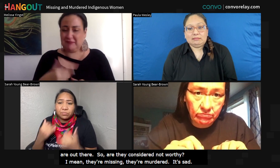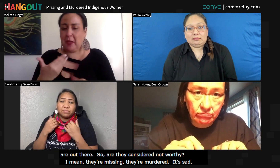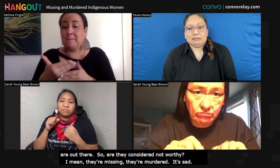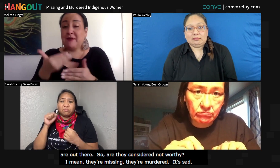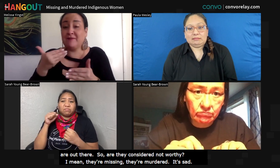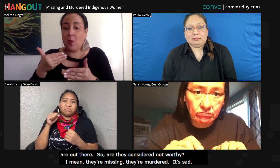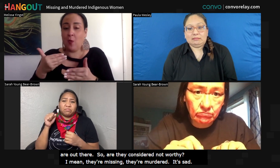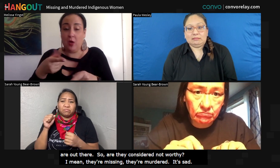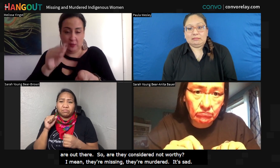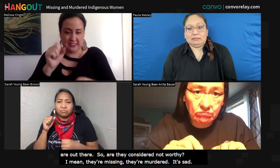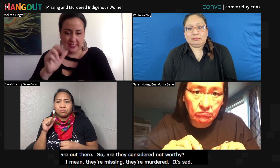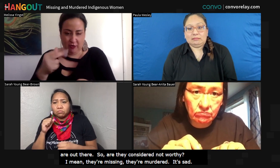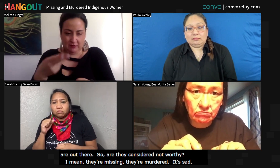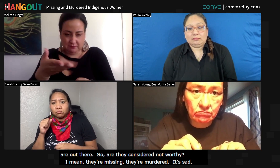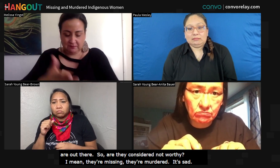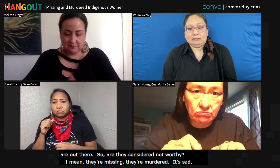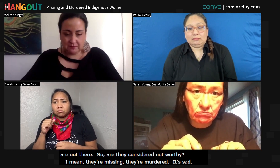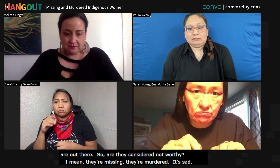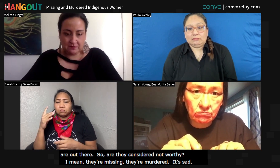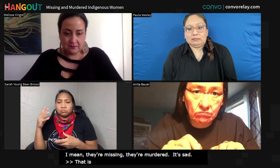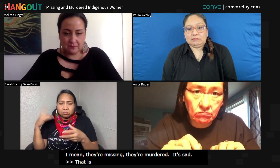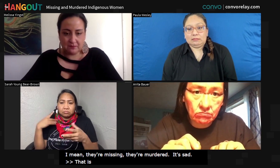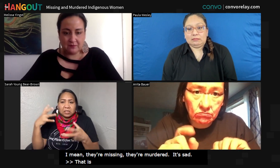my goodness. And go ahead, Sarah.